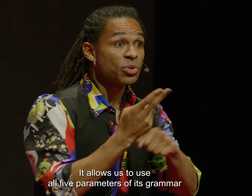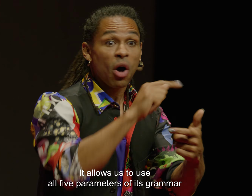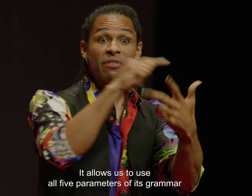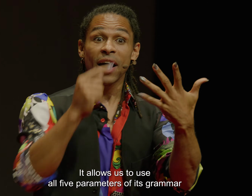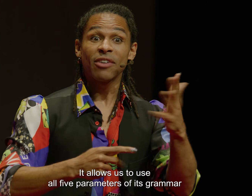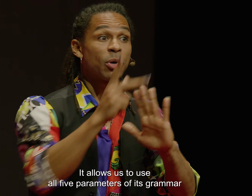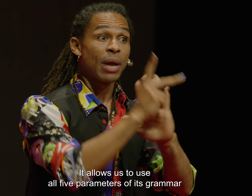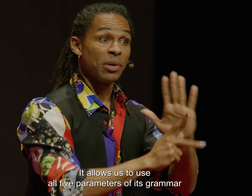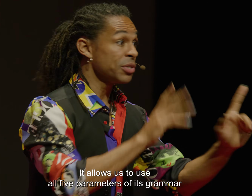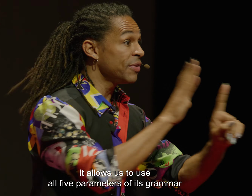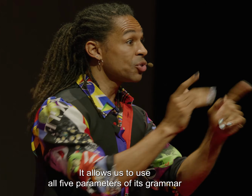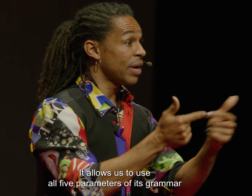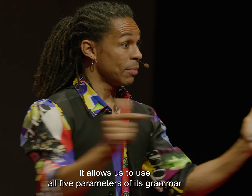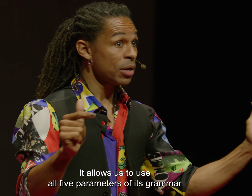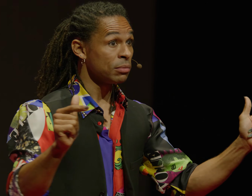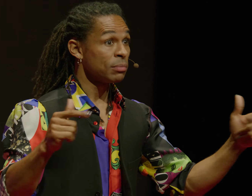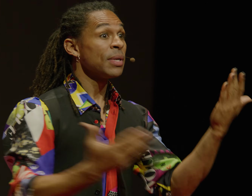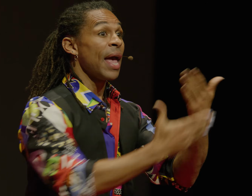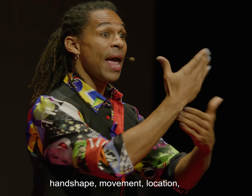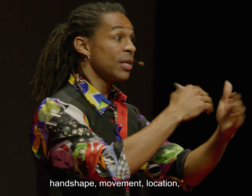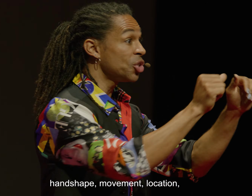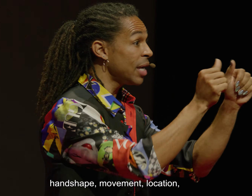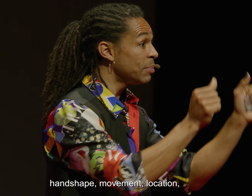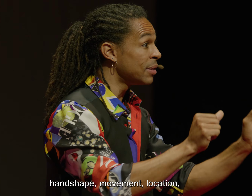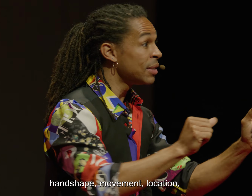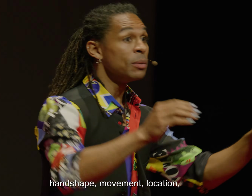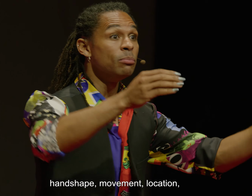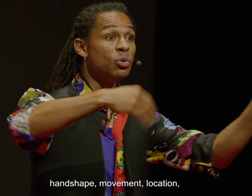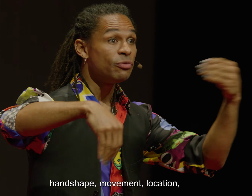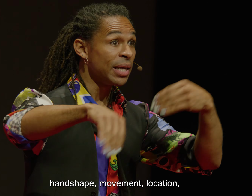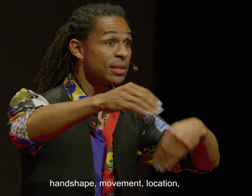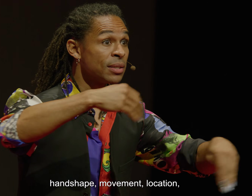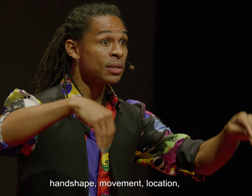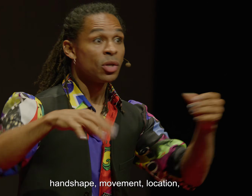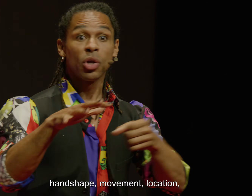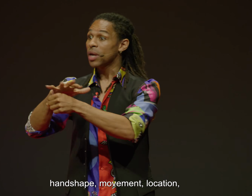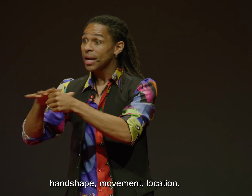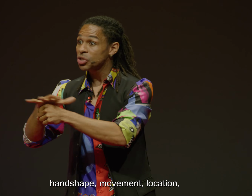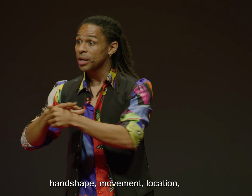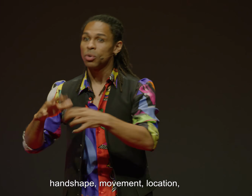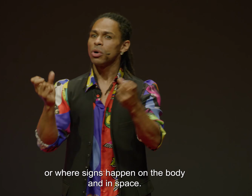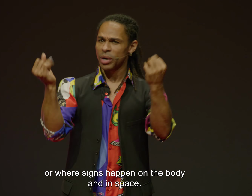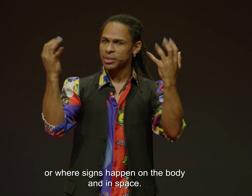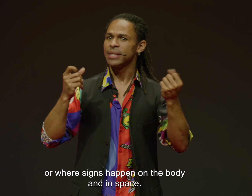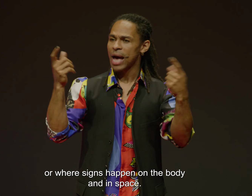all 5 parameters of its grammar: hand shape, movement, location, or where signs happen